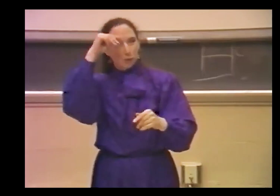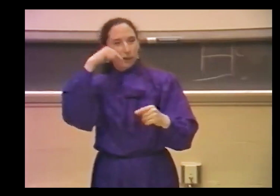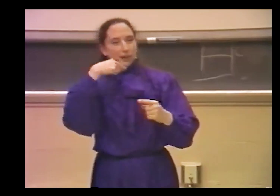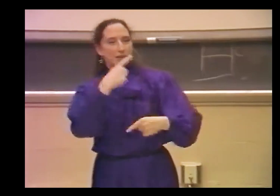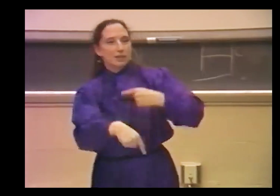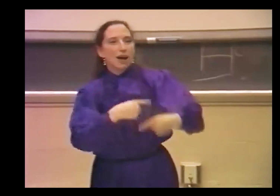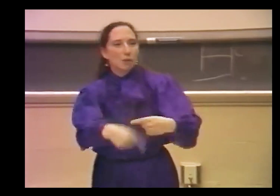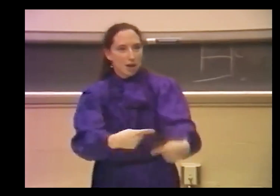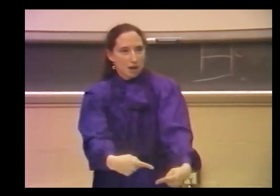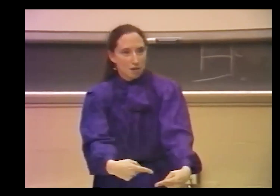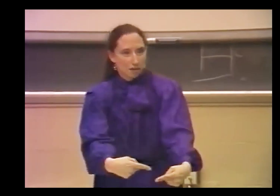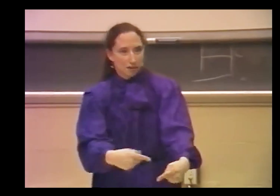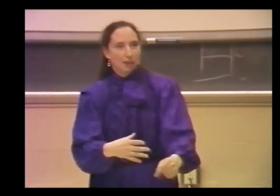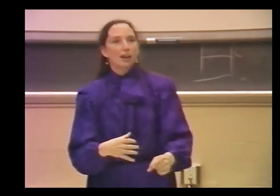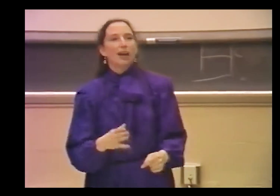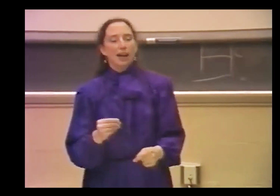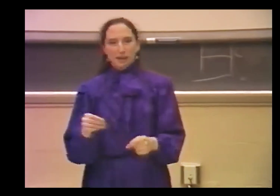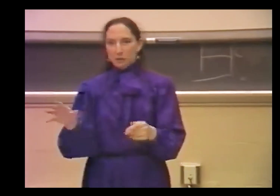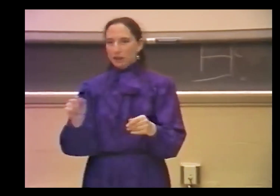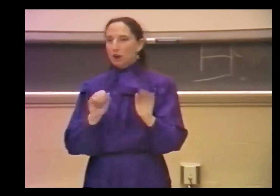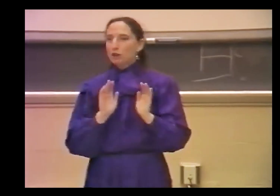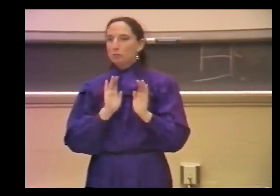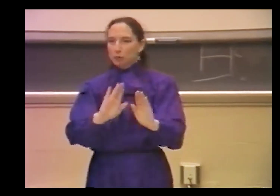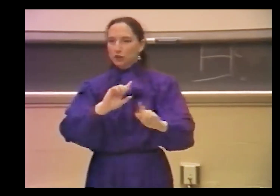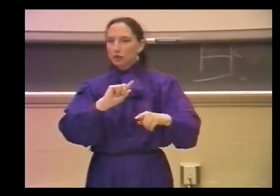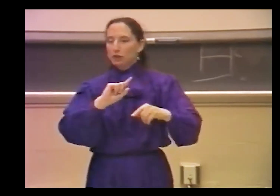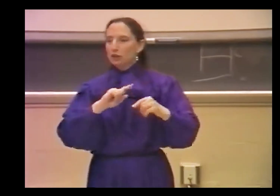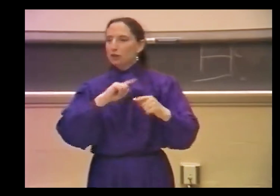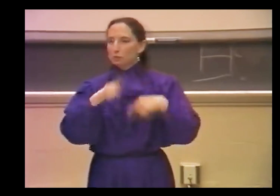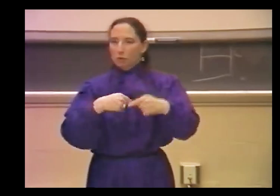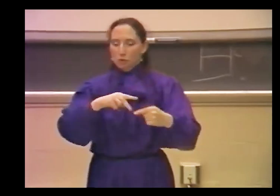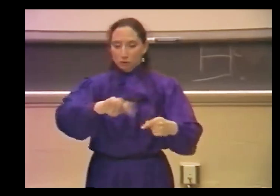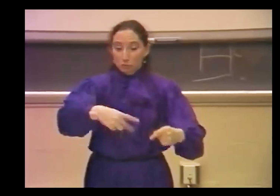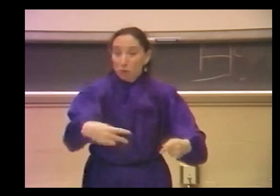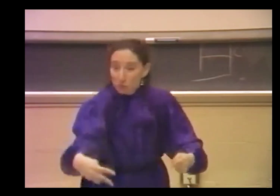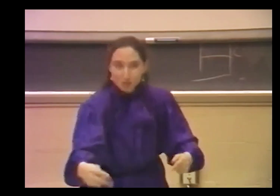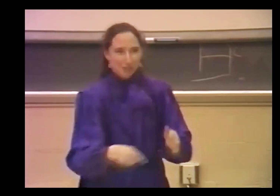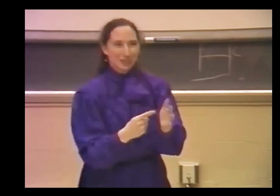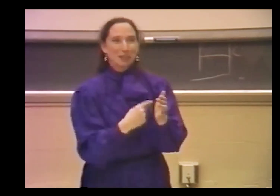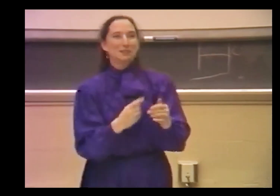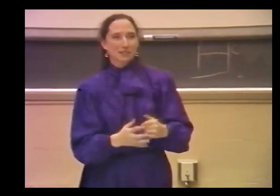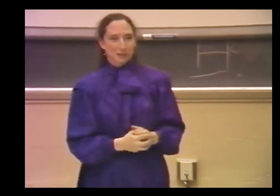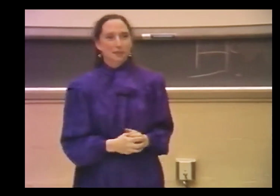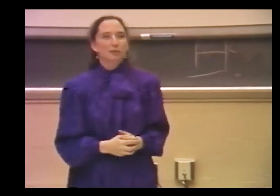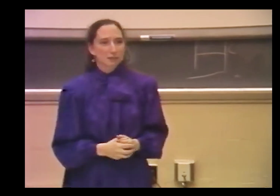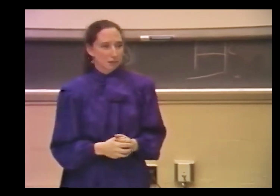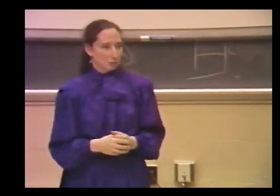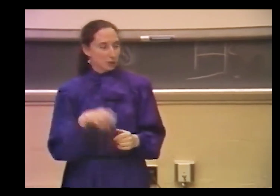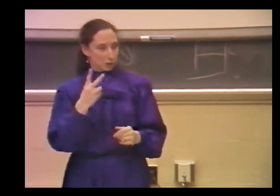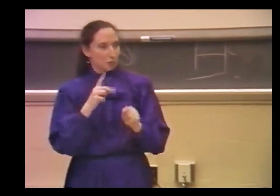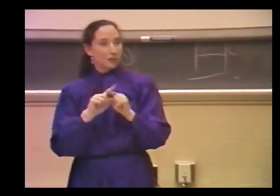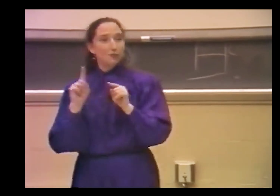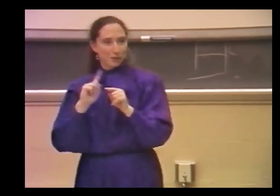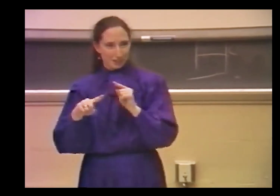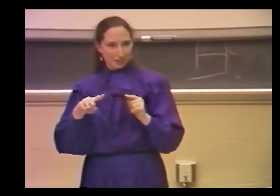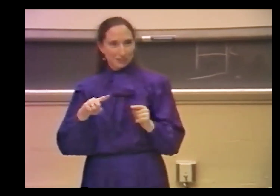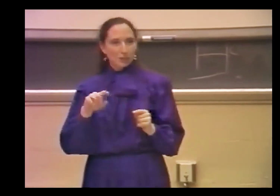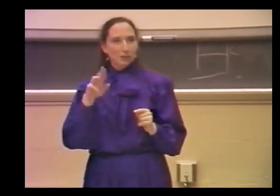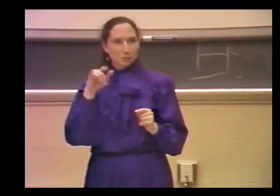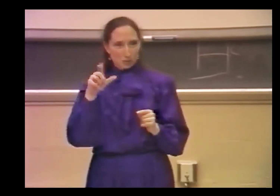boy down a hill, and we got push, roll, roll sometimes with two different